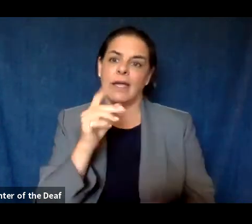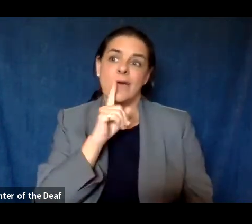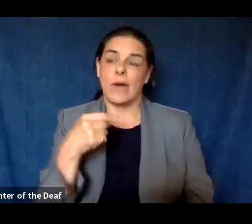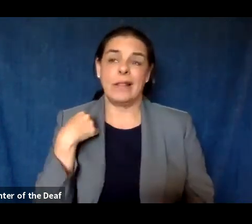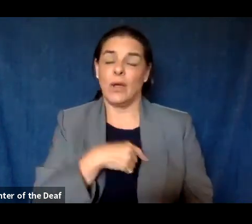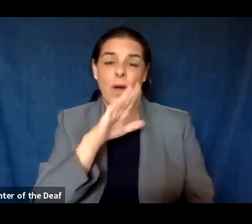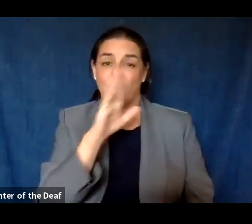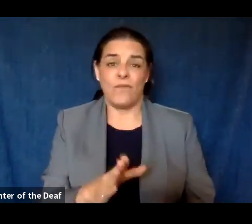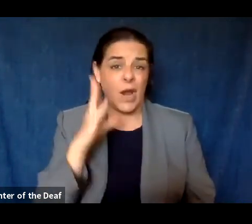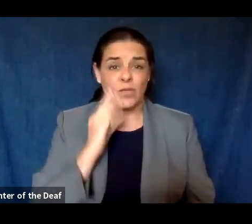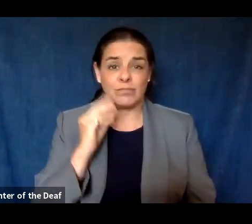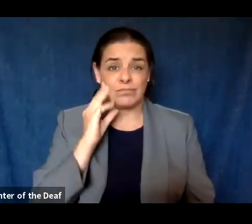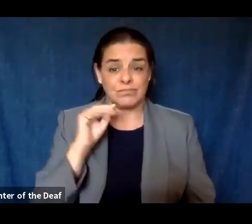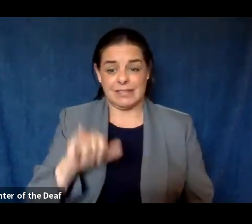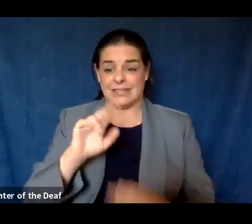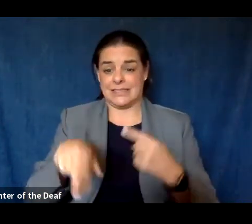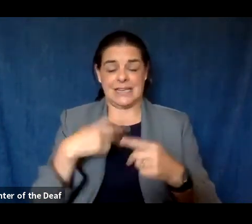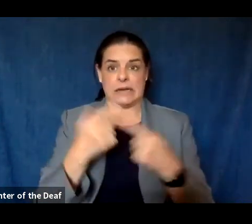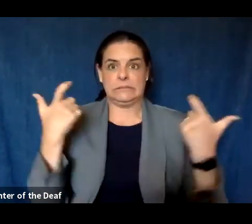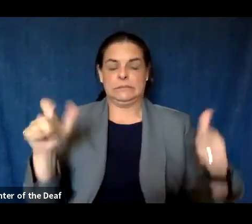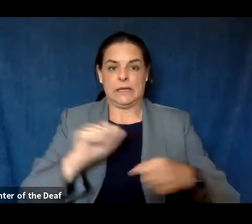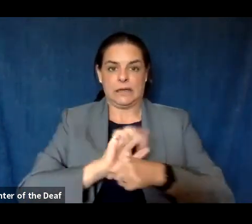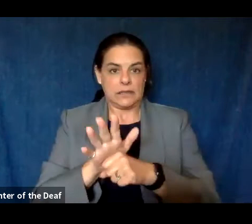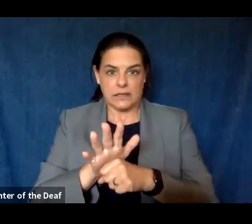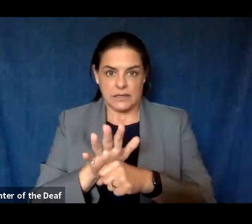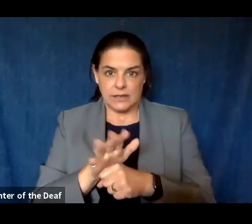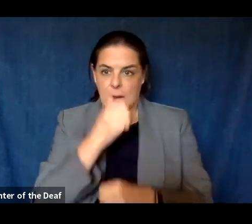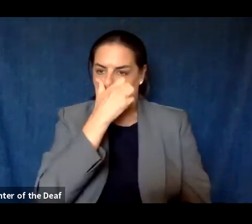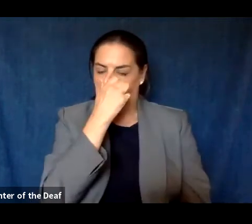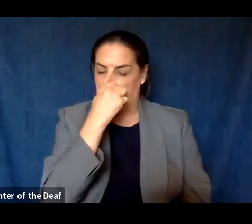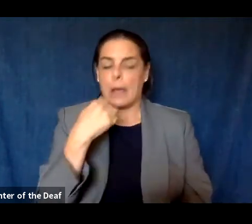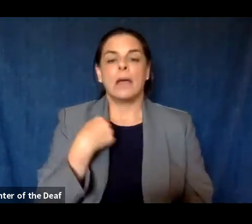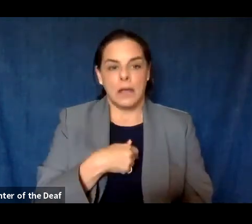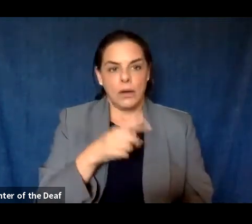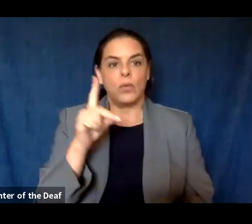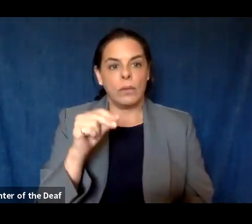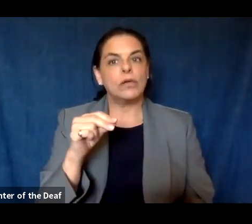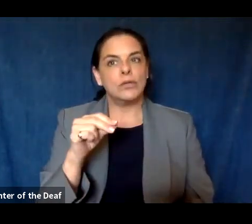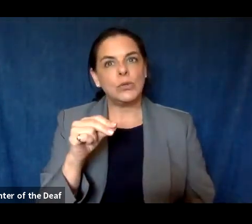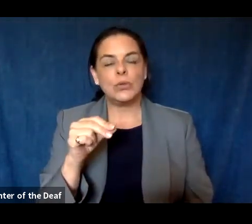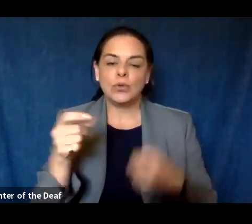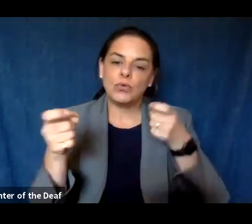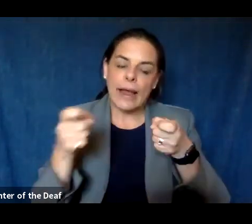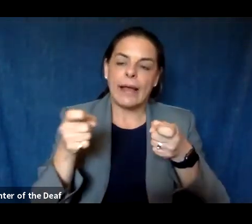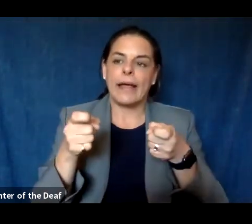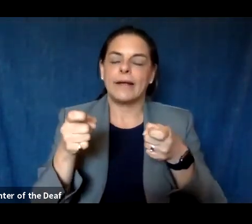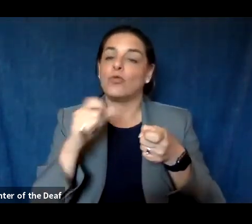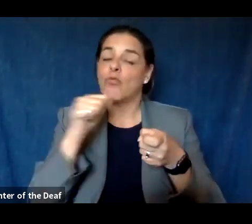deal with something this larger scale. We do deal with, on a not too infrequent